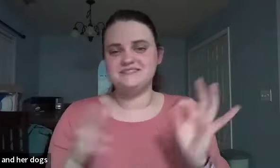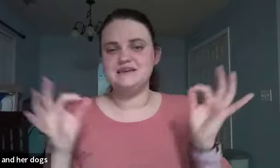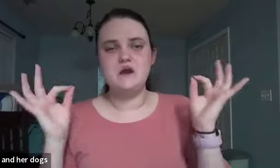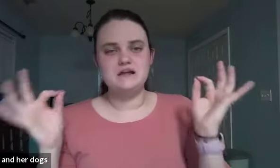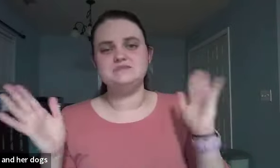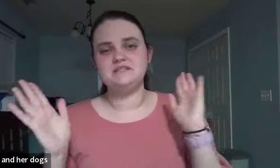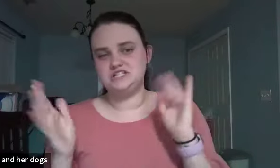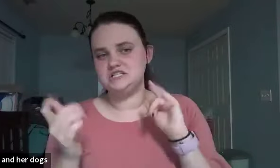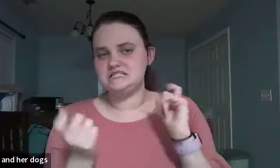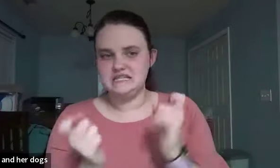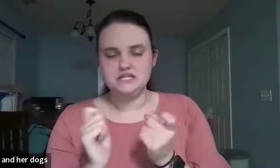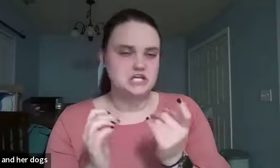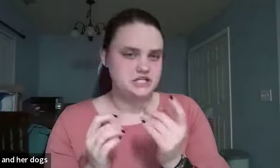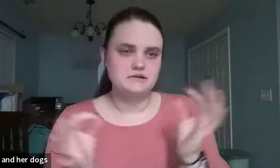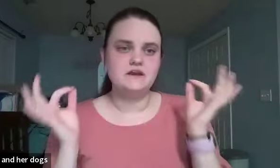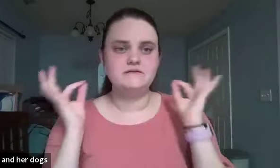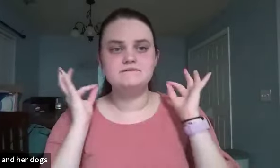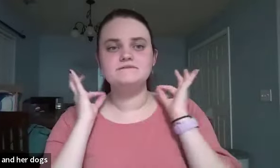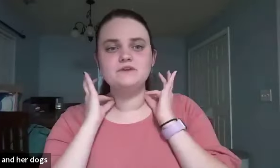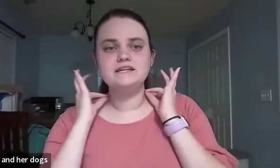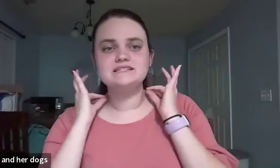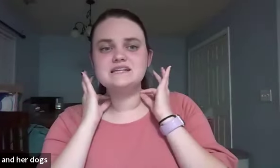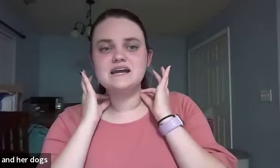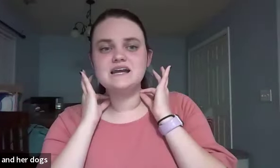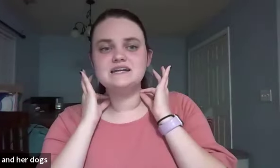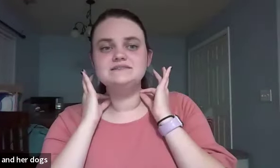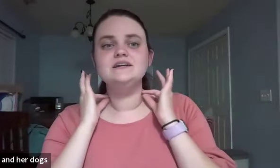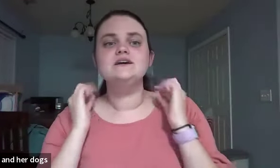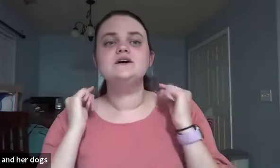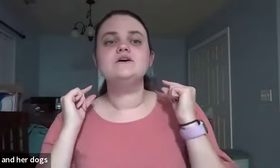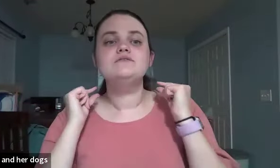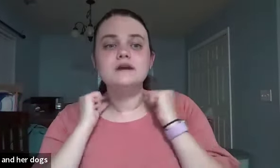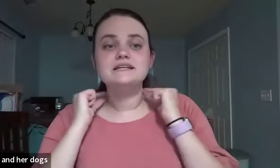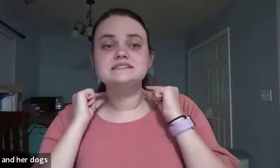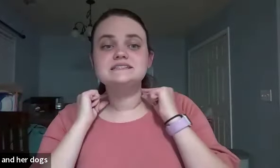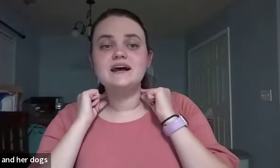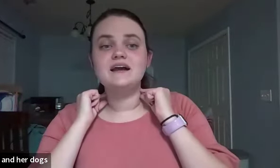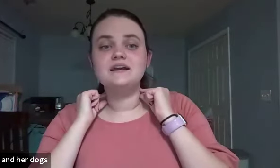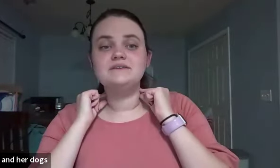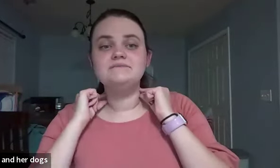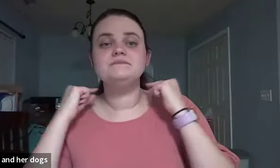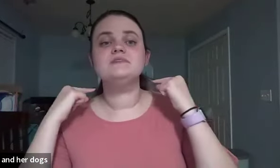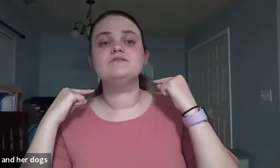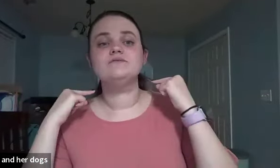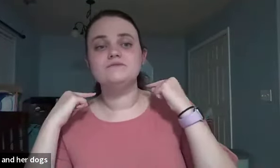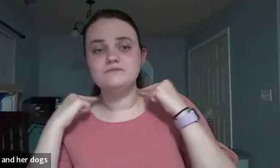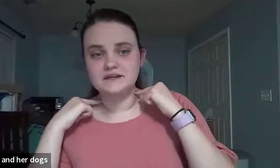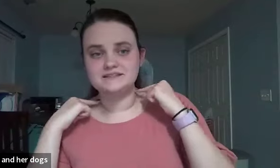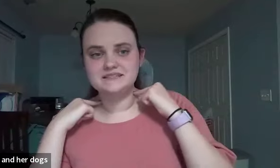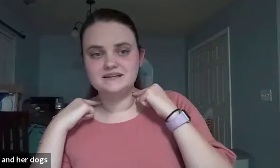have the same concept. It's just a slight change here and there. Frankenstein, Frankenstein,